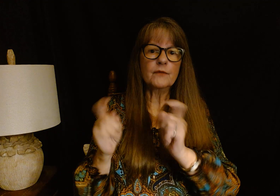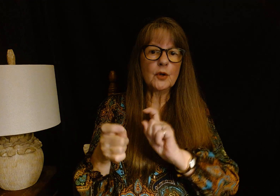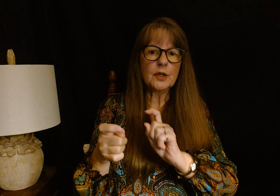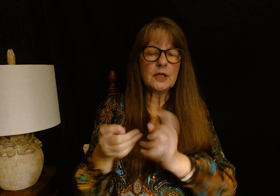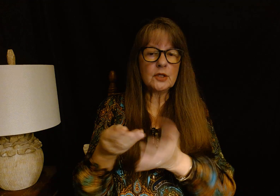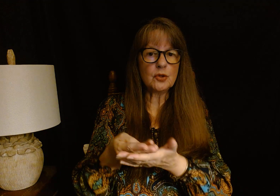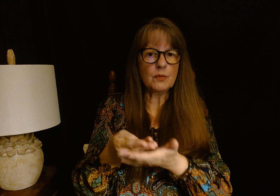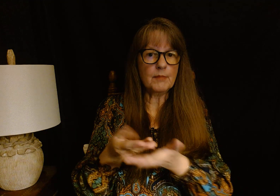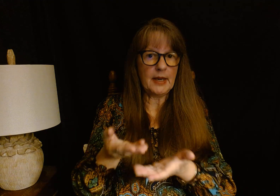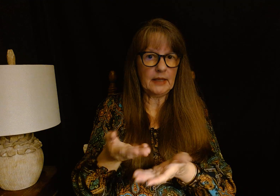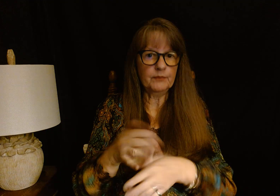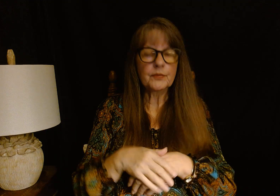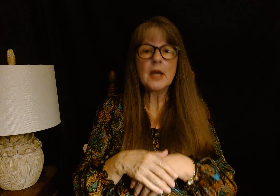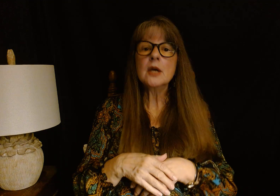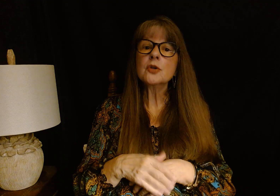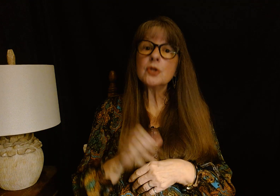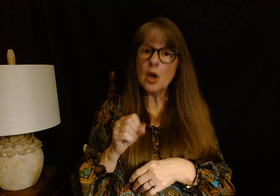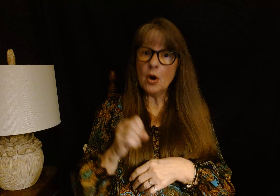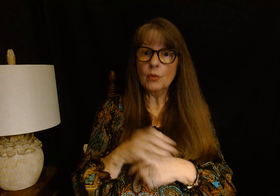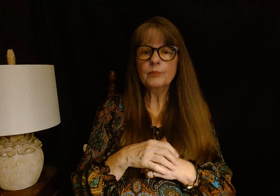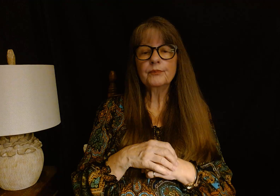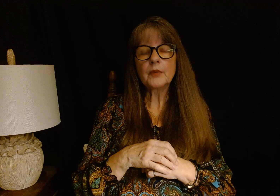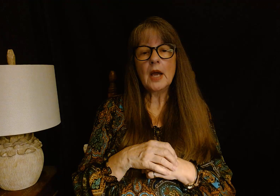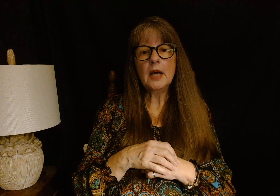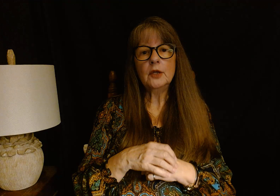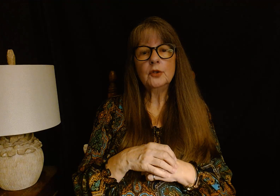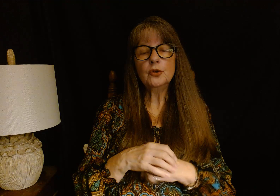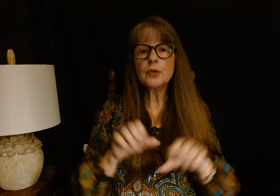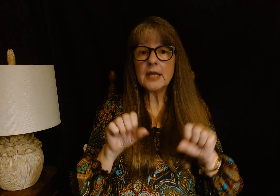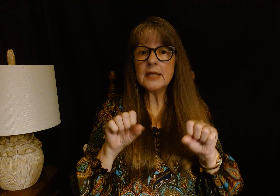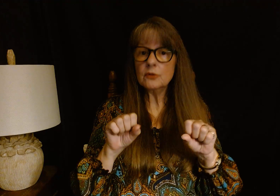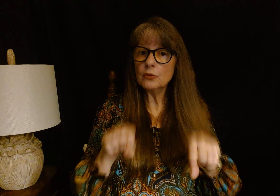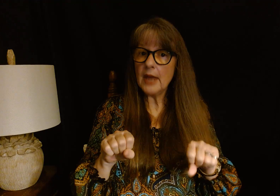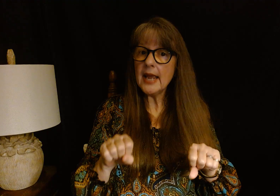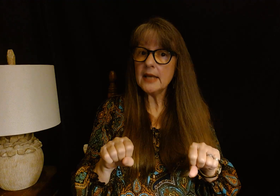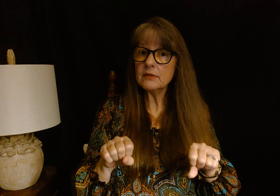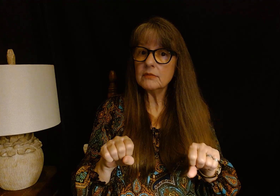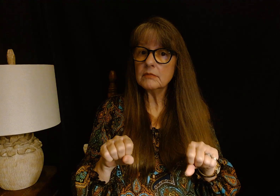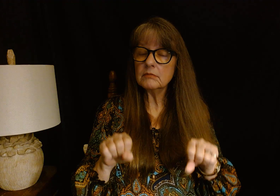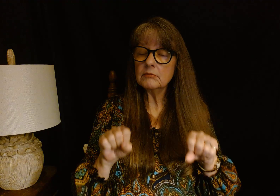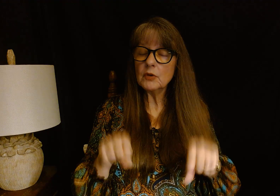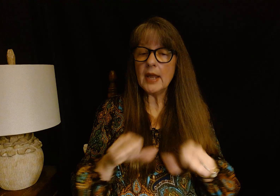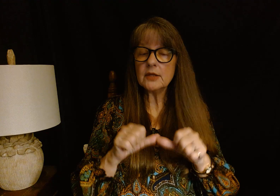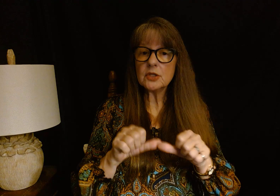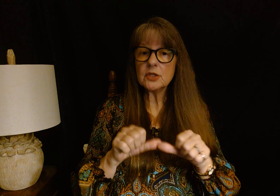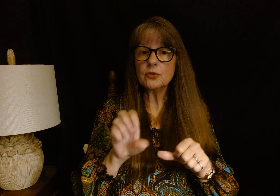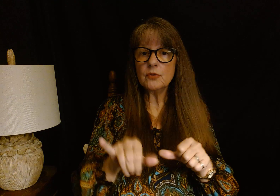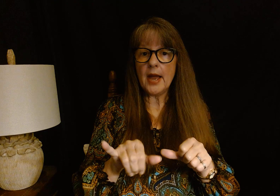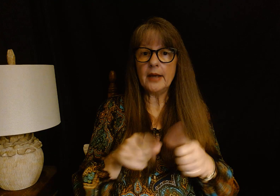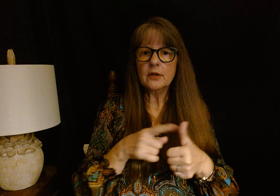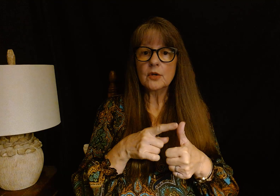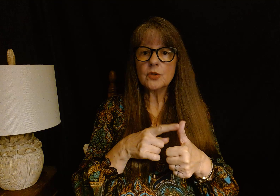converted into money. So you can still do that. So you